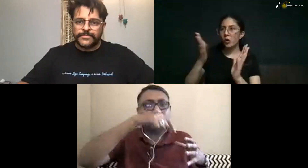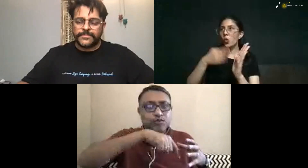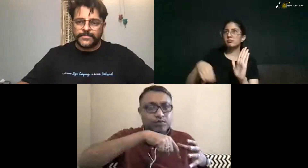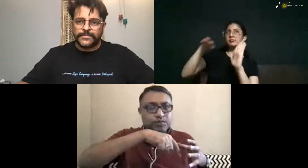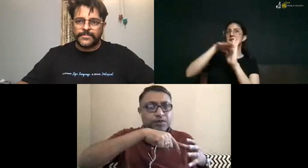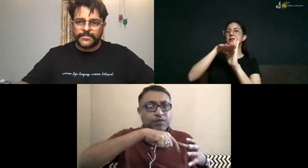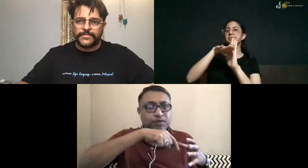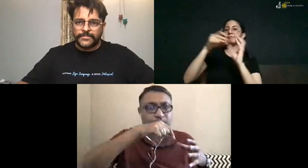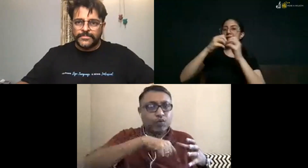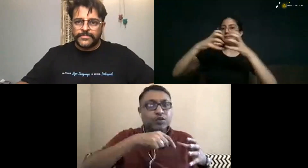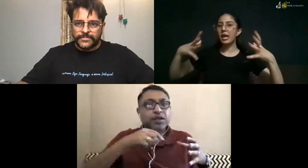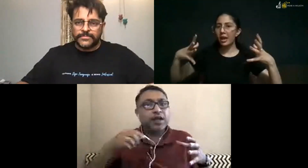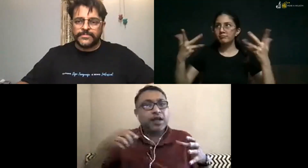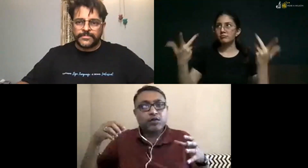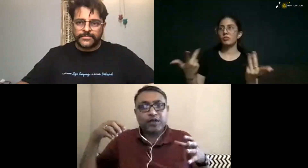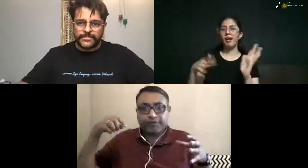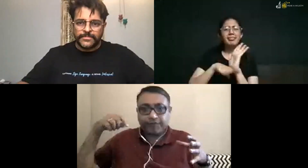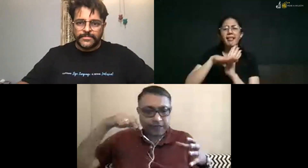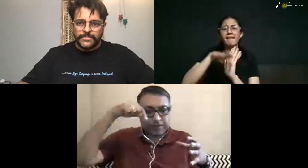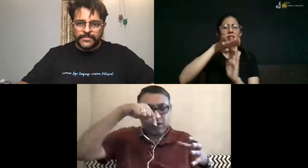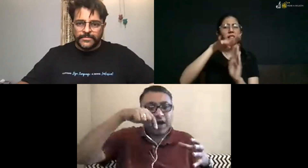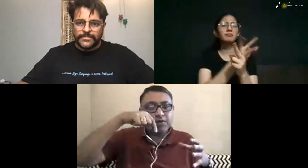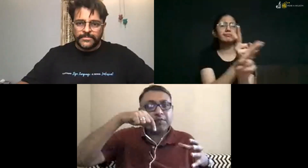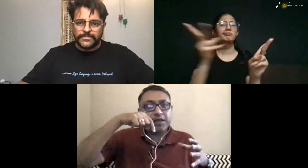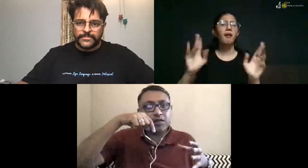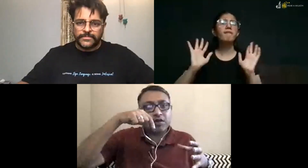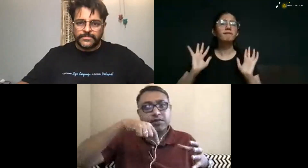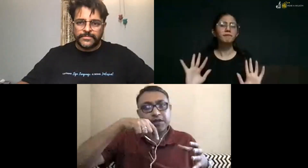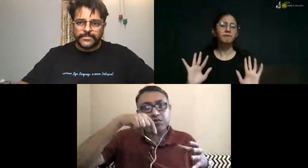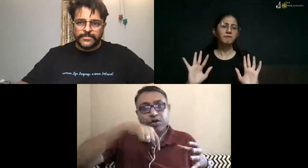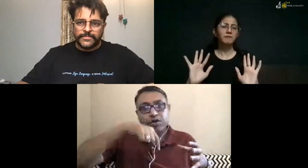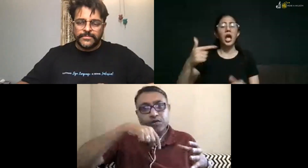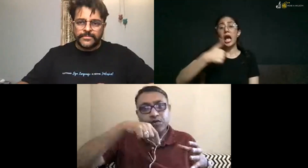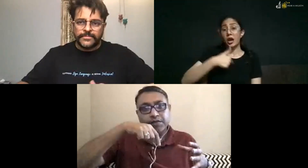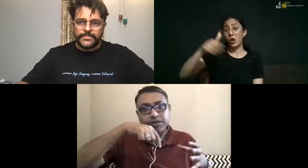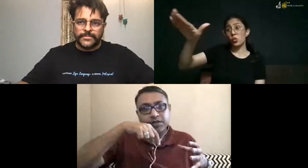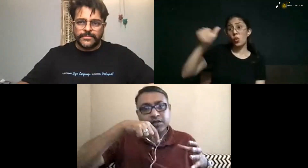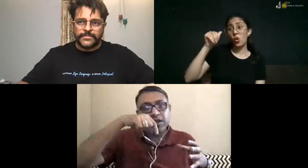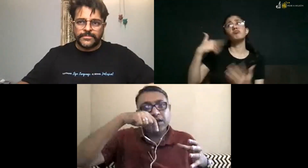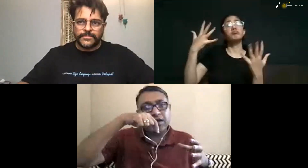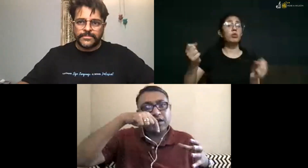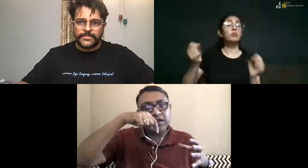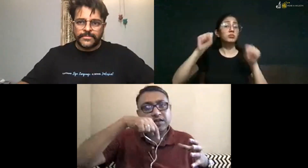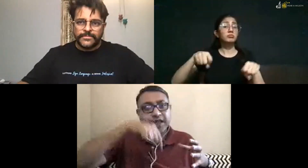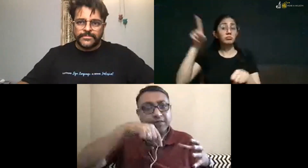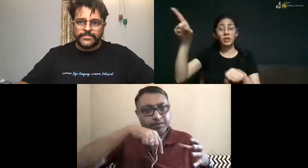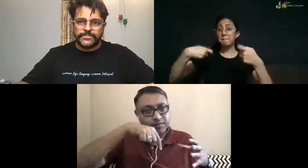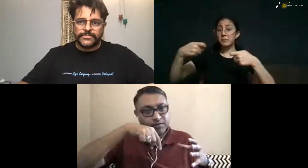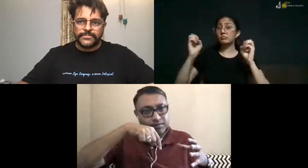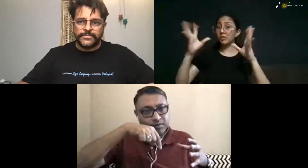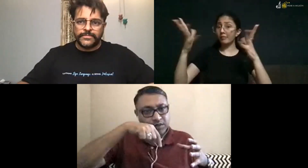scaling to growth. So so I would typically call somebody who's already doing a business in the